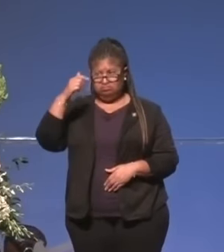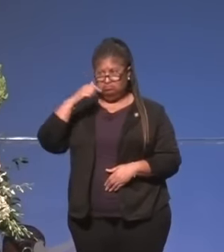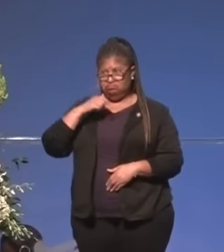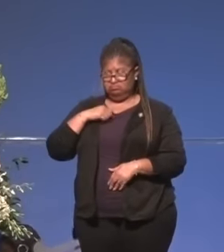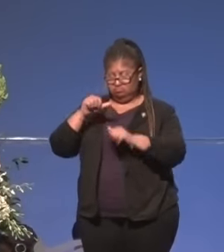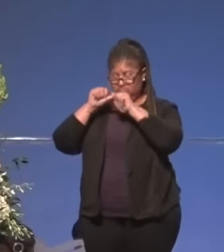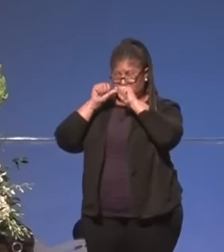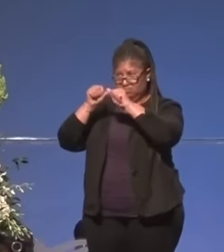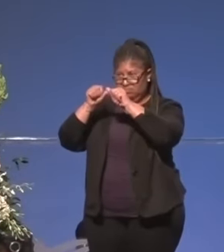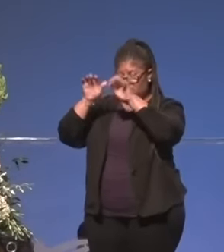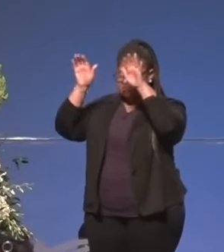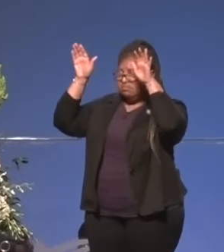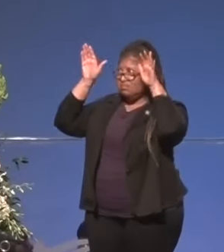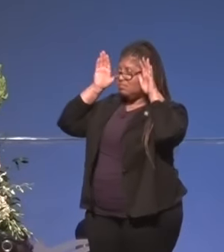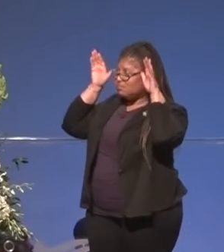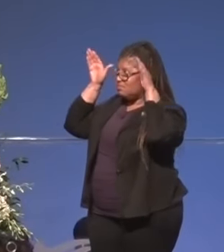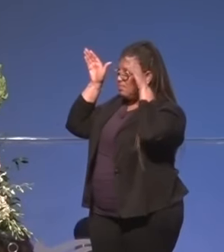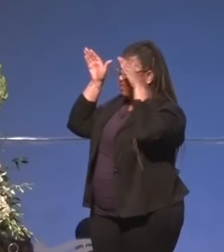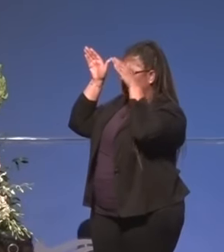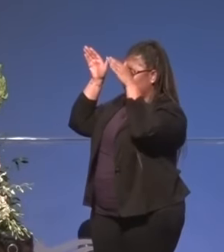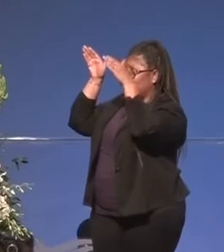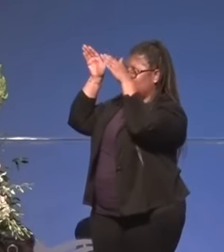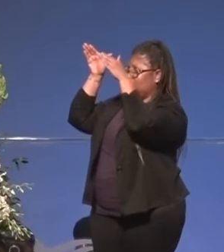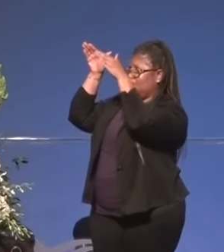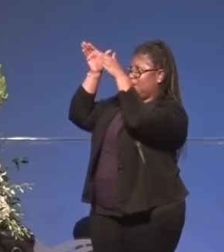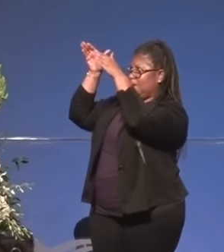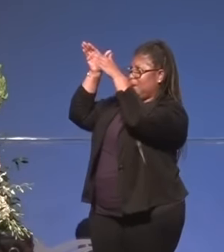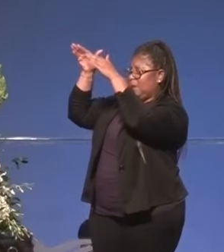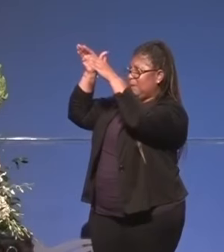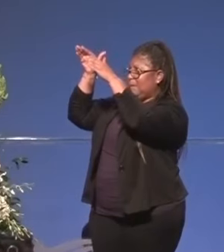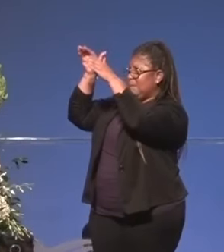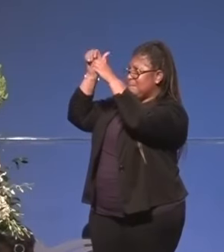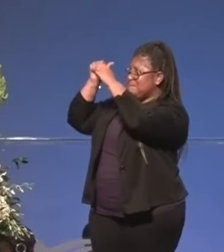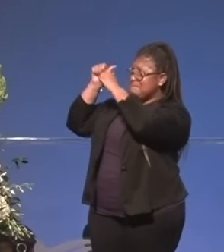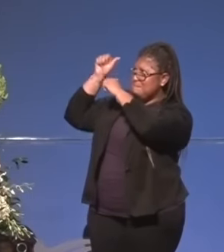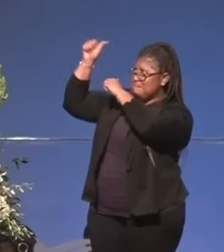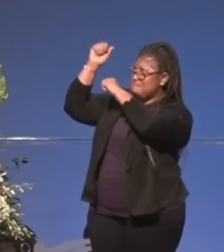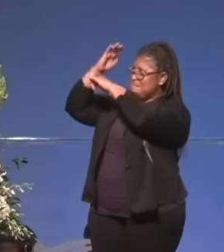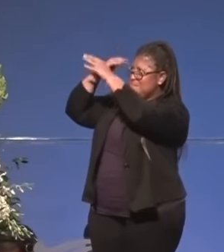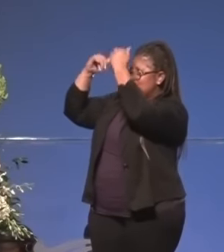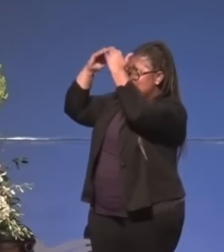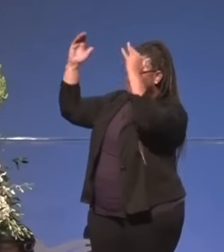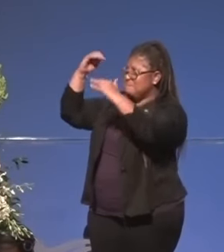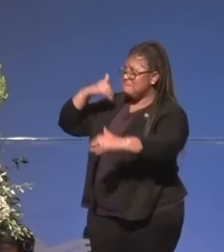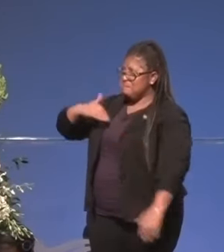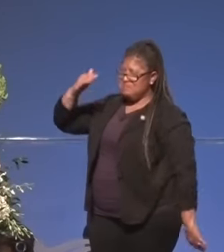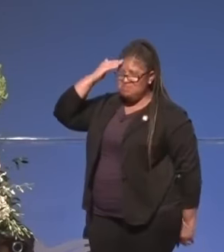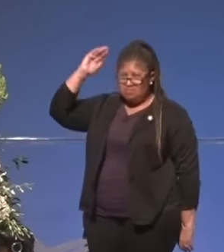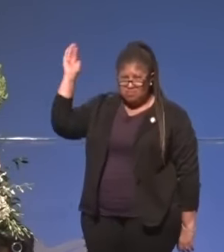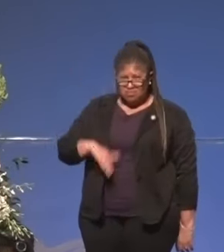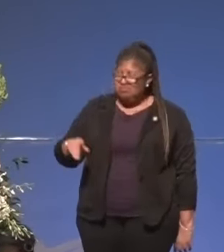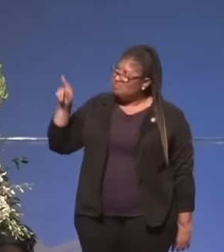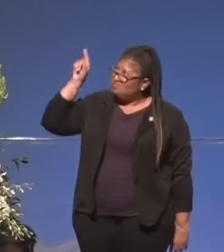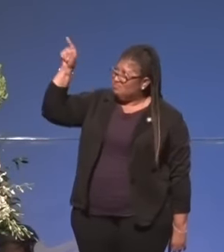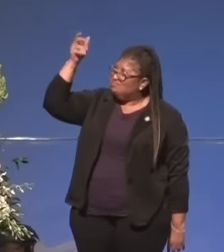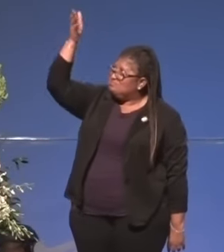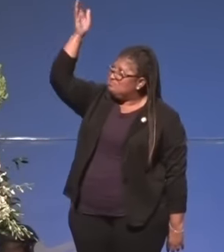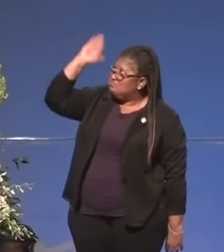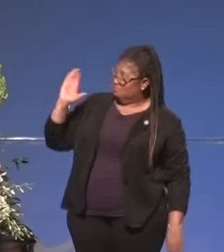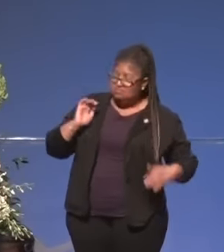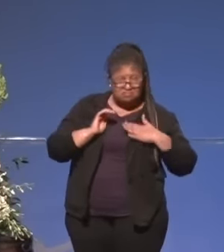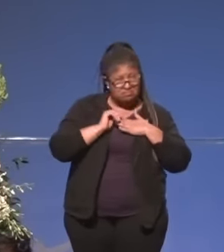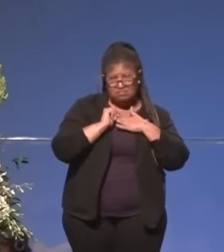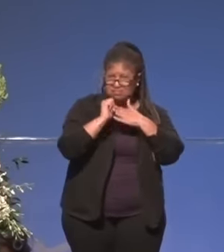as I keep my eyes upon the peace of shores. I know he'll